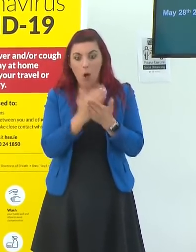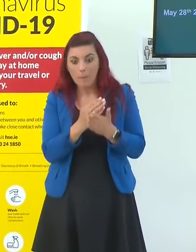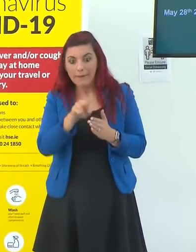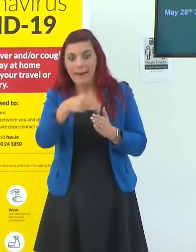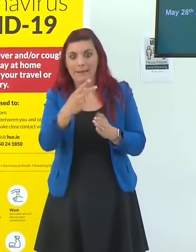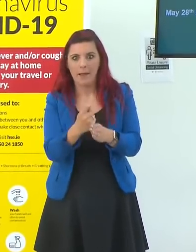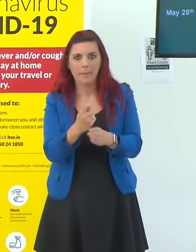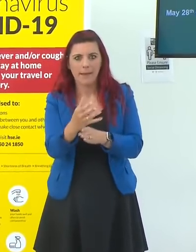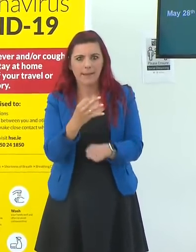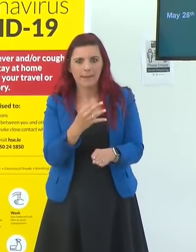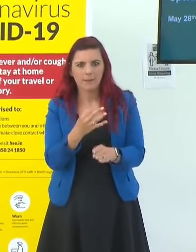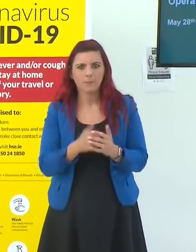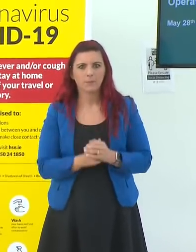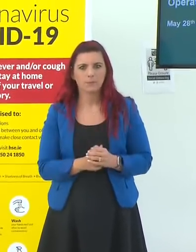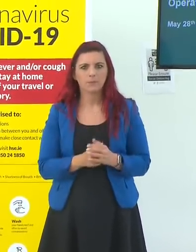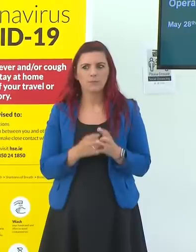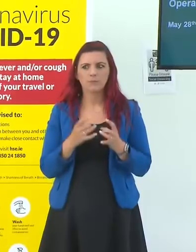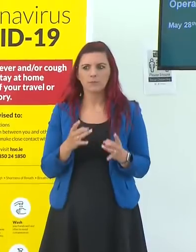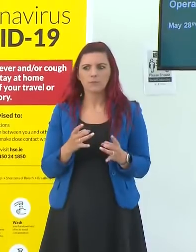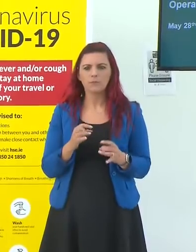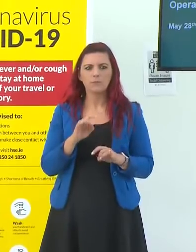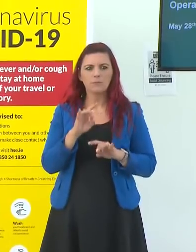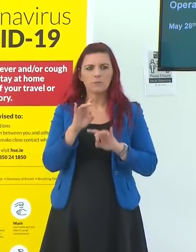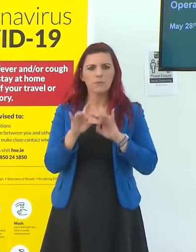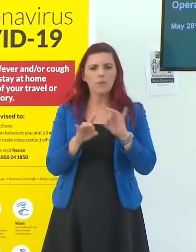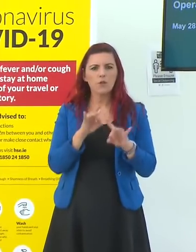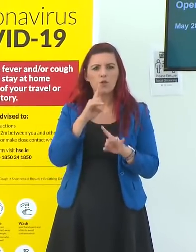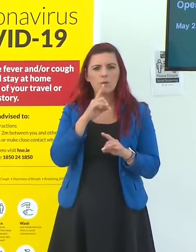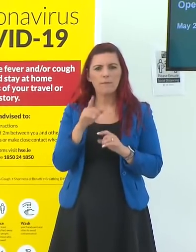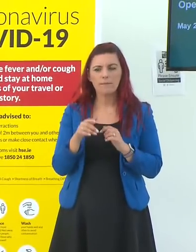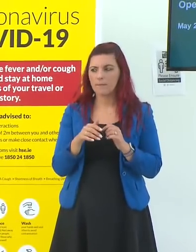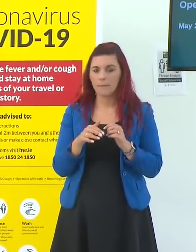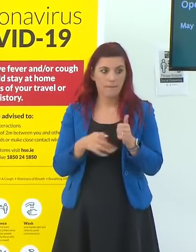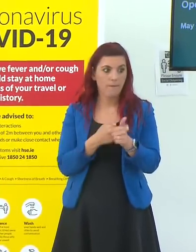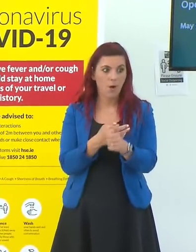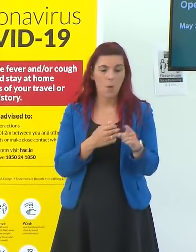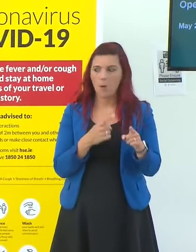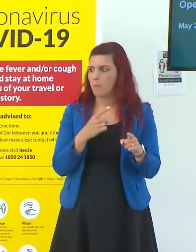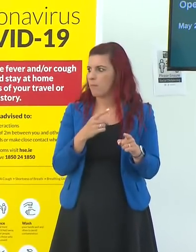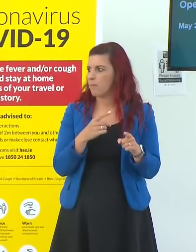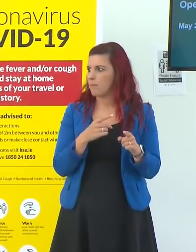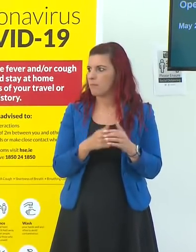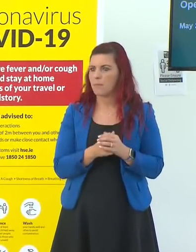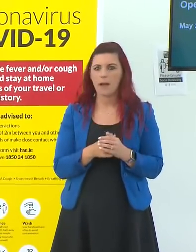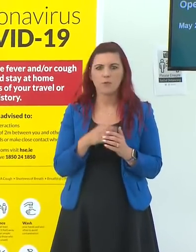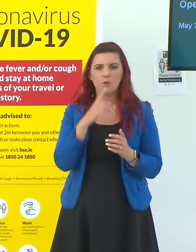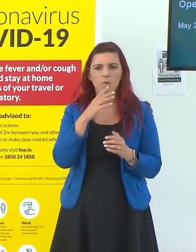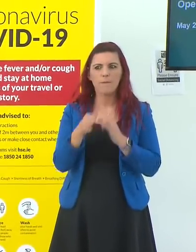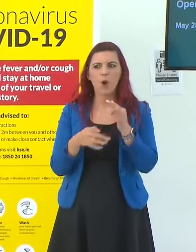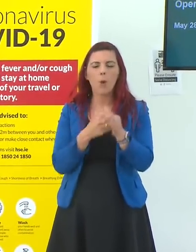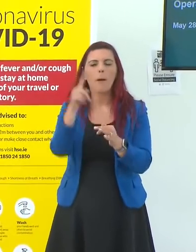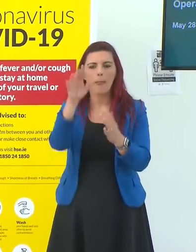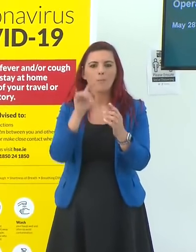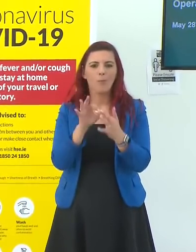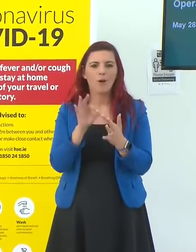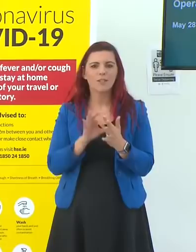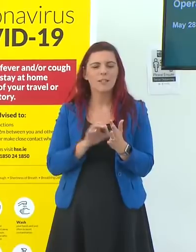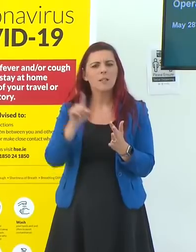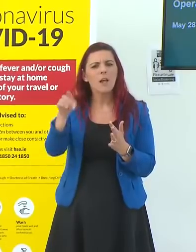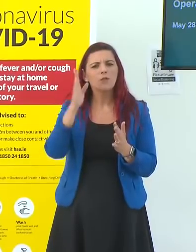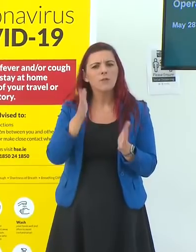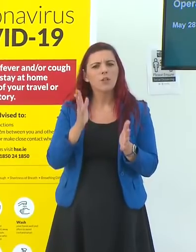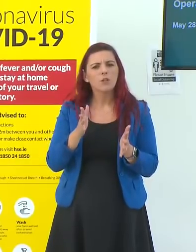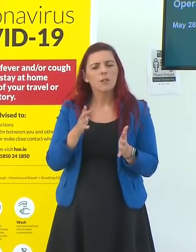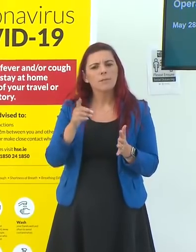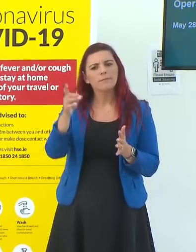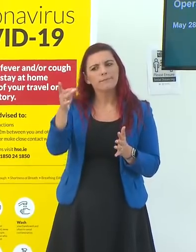Okay, Conal. Yeah, just to follow up on the contact tracing, Paula, if that's all right. Can I just touch on something that you mentioned there